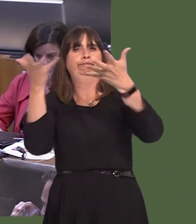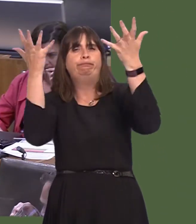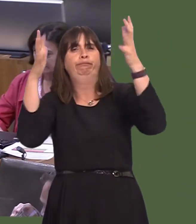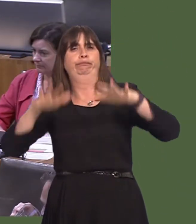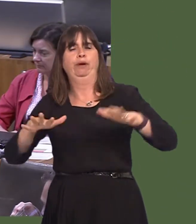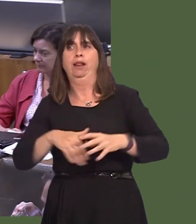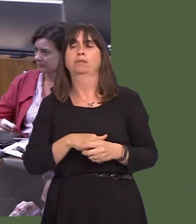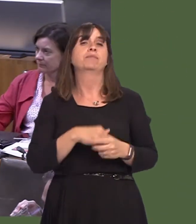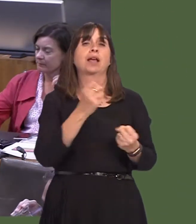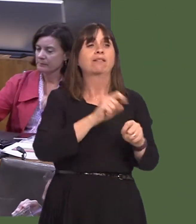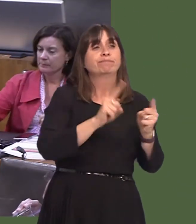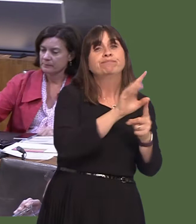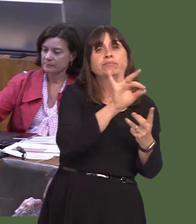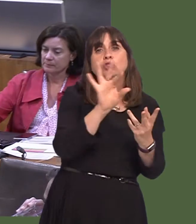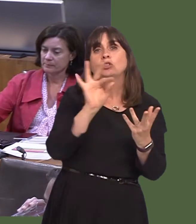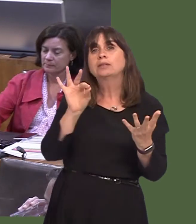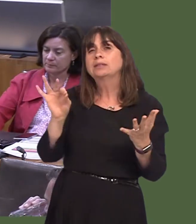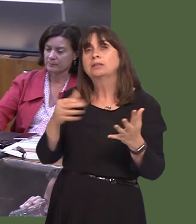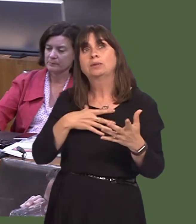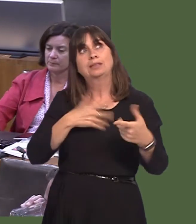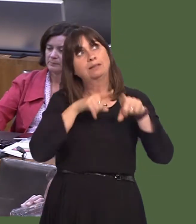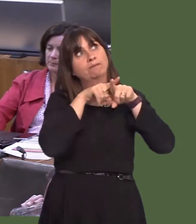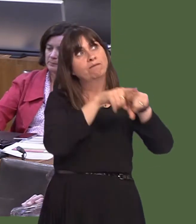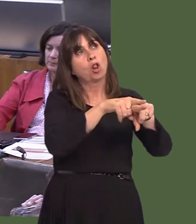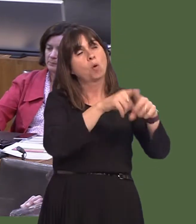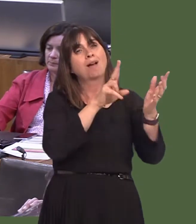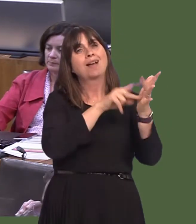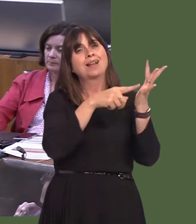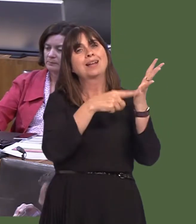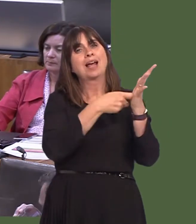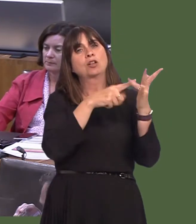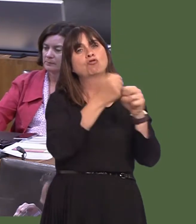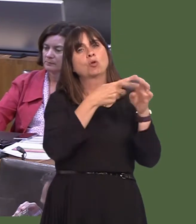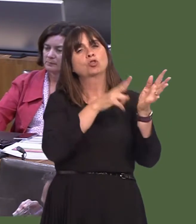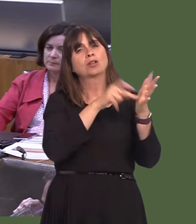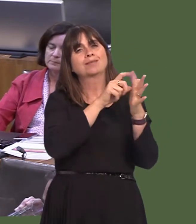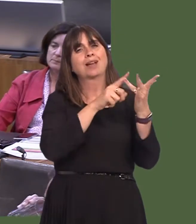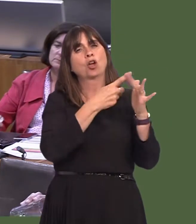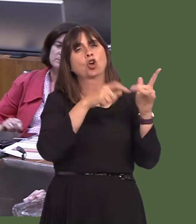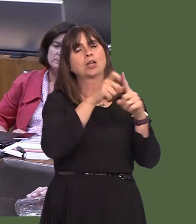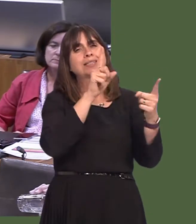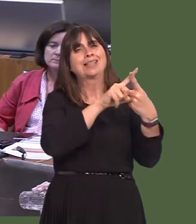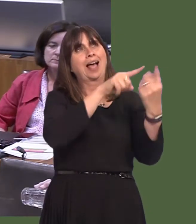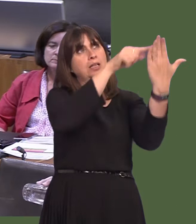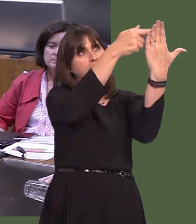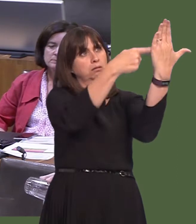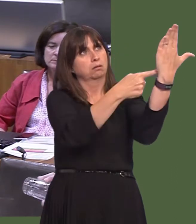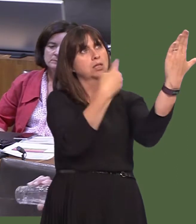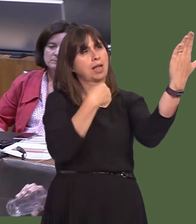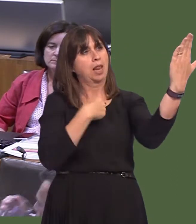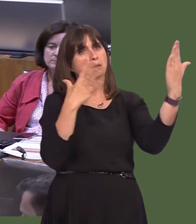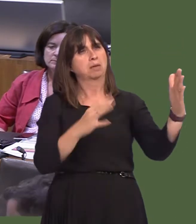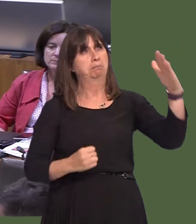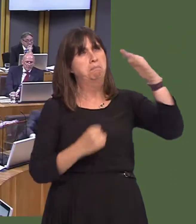the option or options which will deliver compliance with the legal limits for nitrogen dioxide in the areas for which the authority is responsible in the